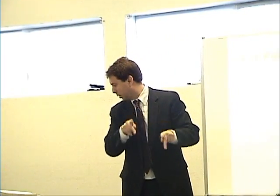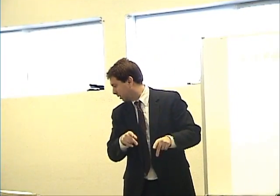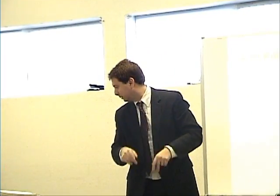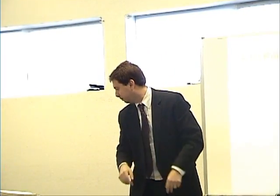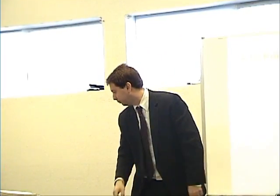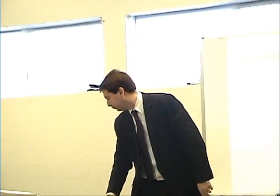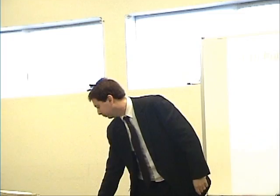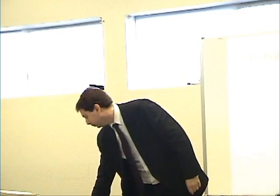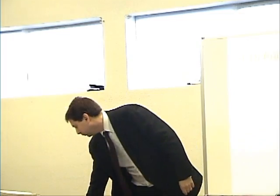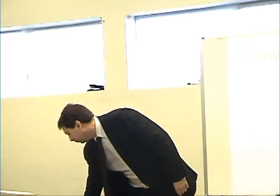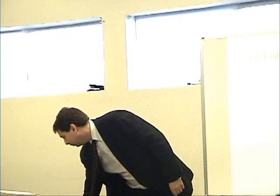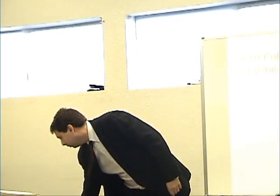person.